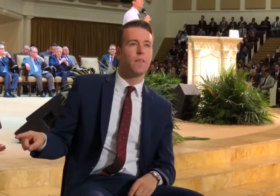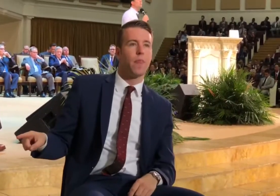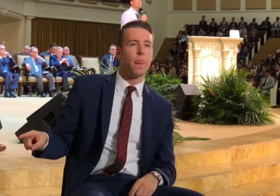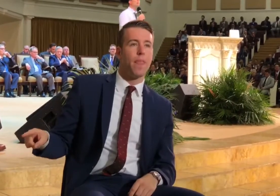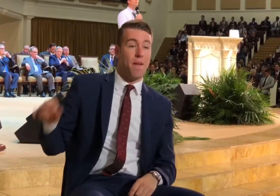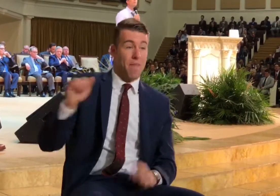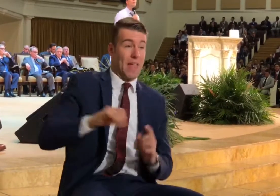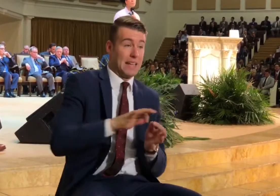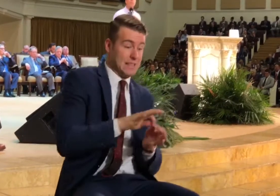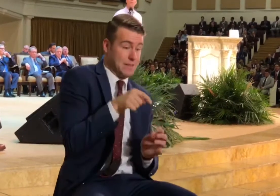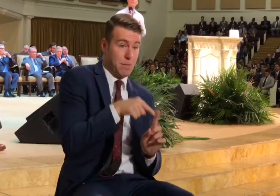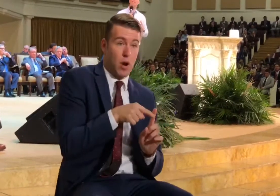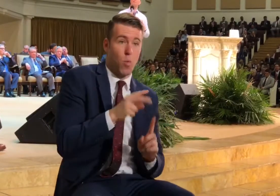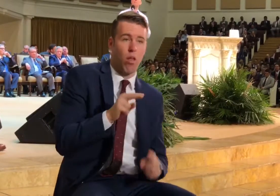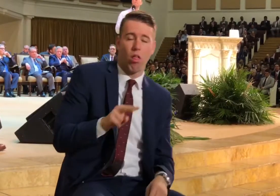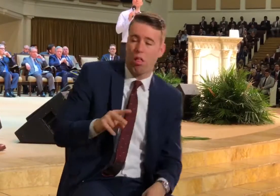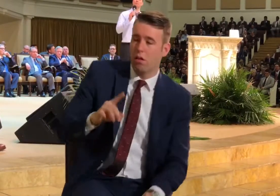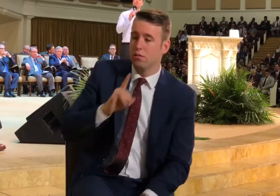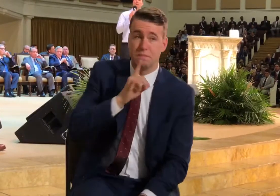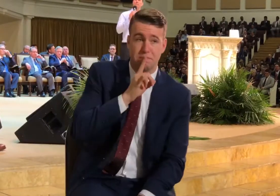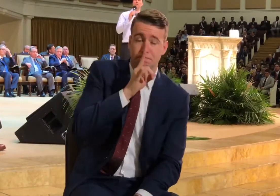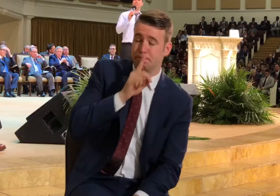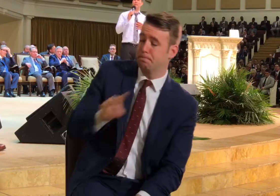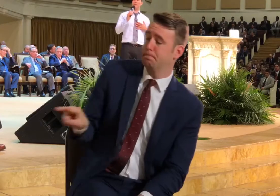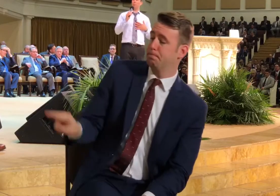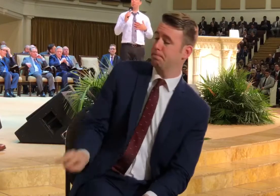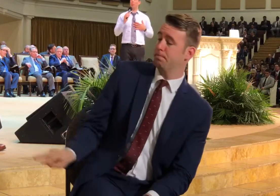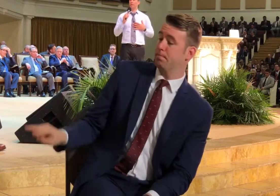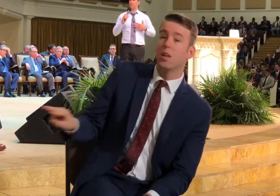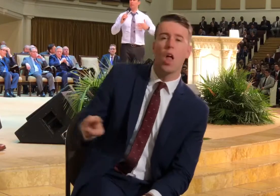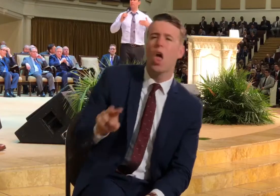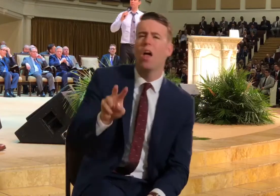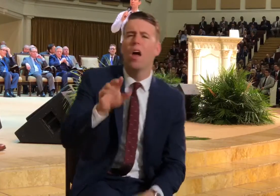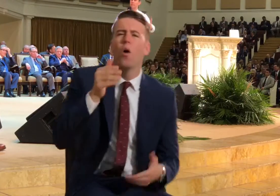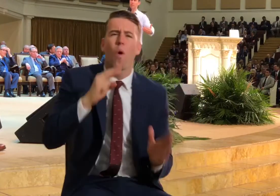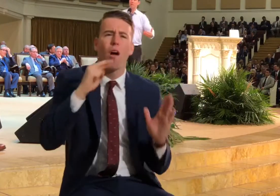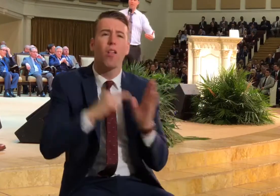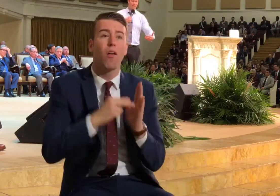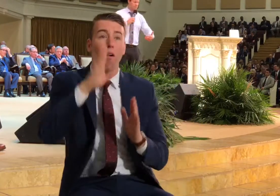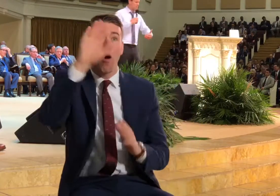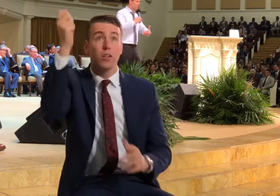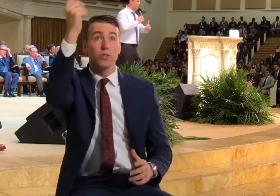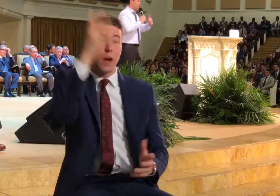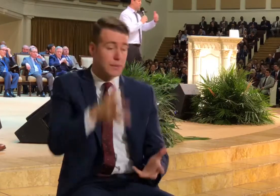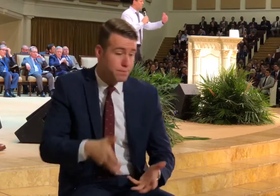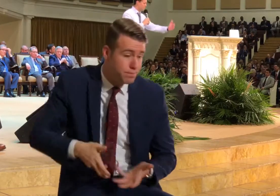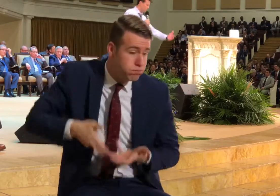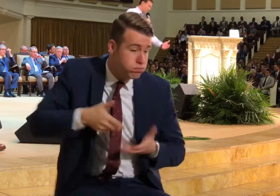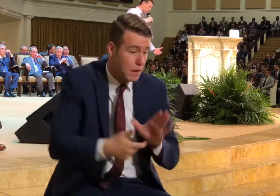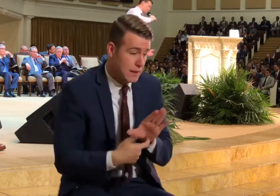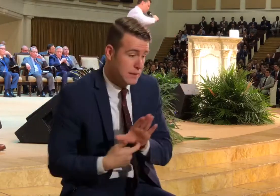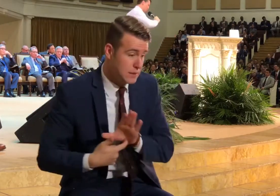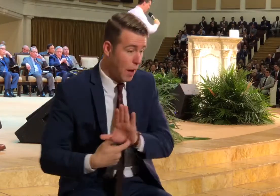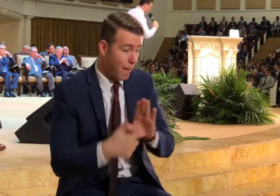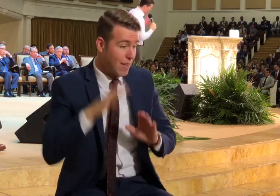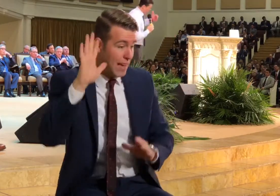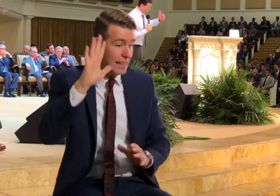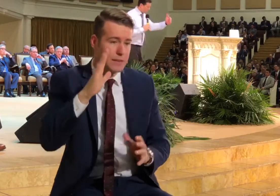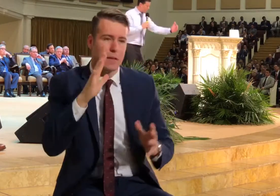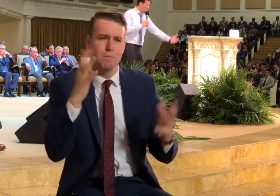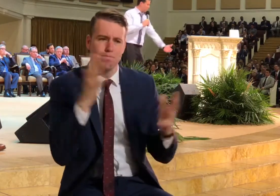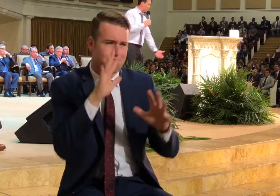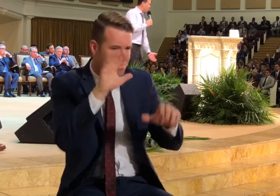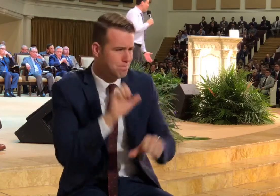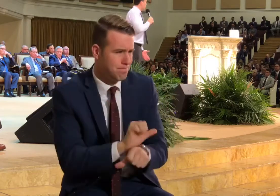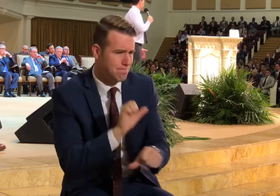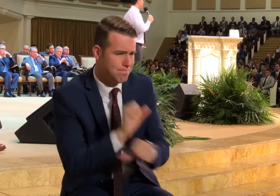spirit will look down its nose and look at every single time there was an outpouring of God's grace and there was a demonstration of the supernatural